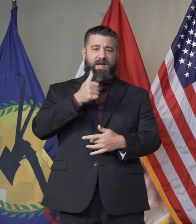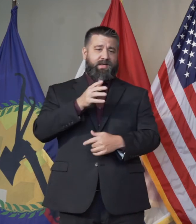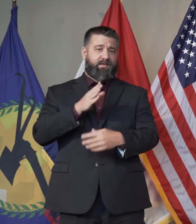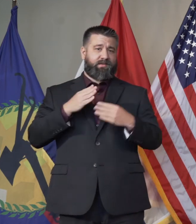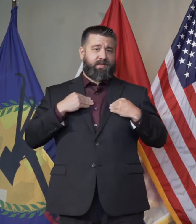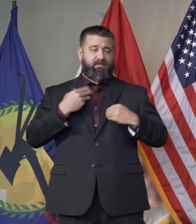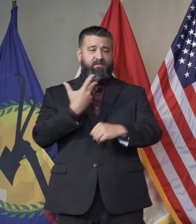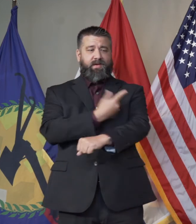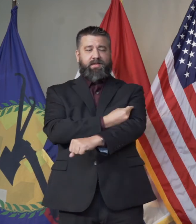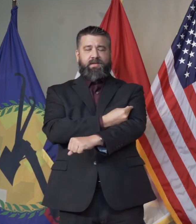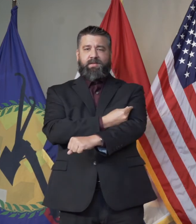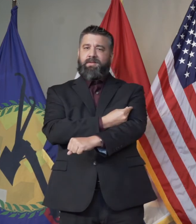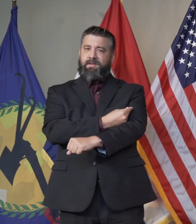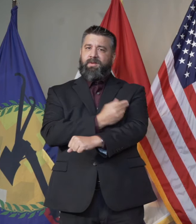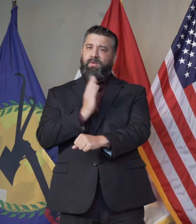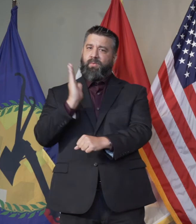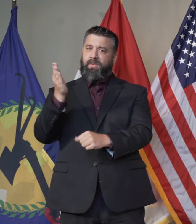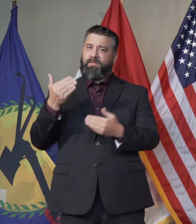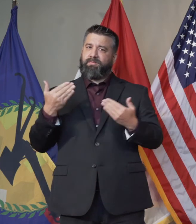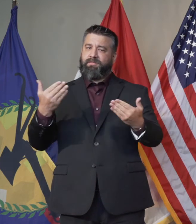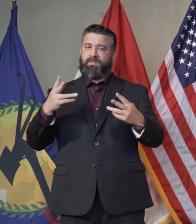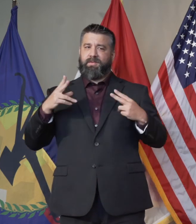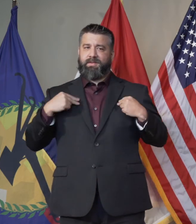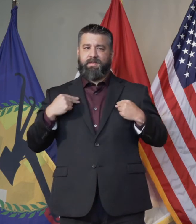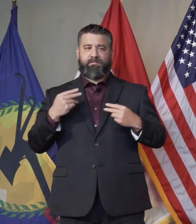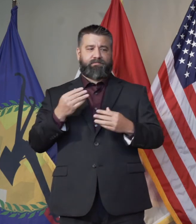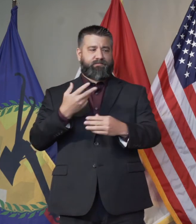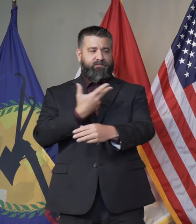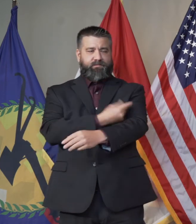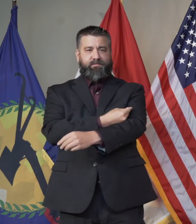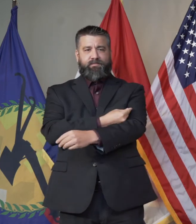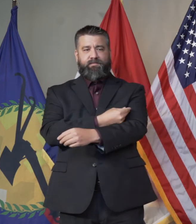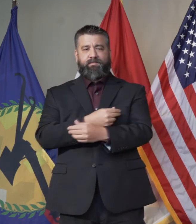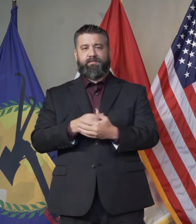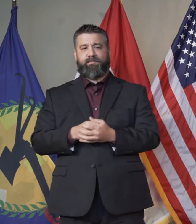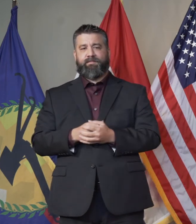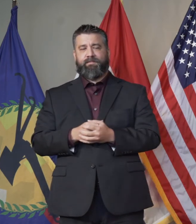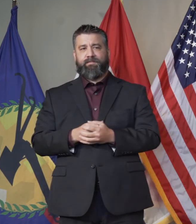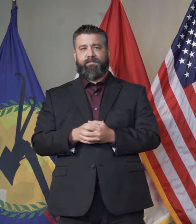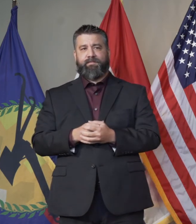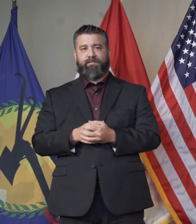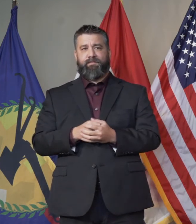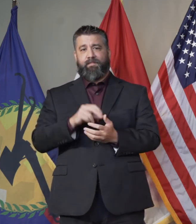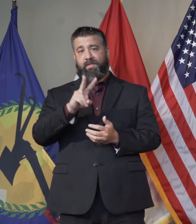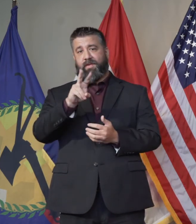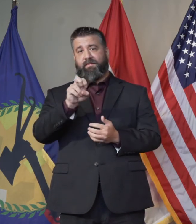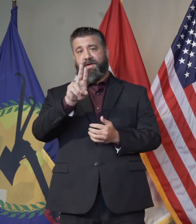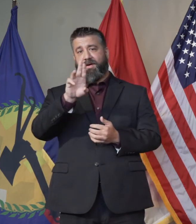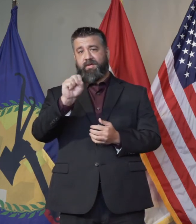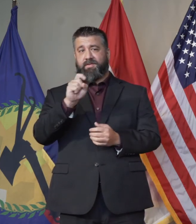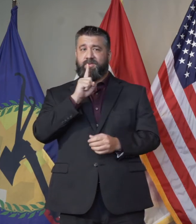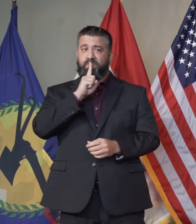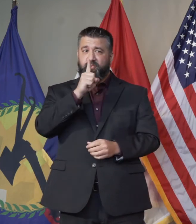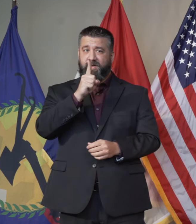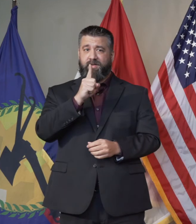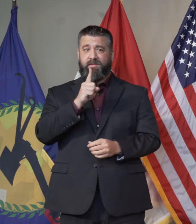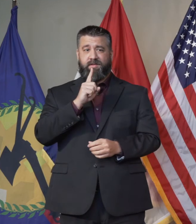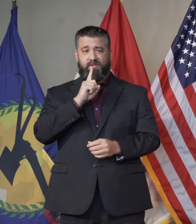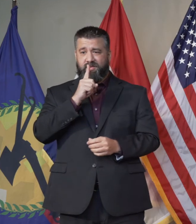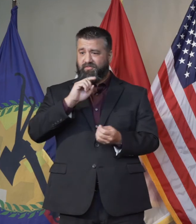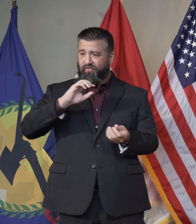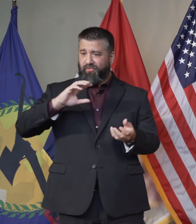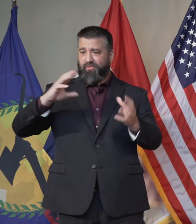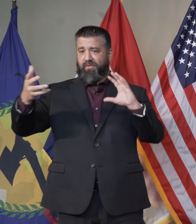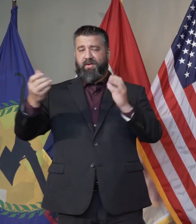a significant portion of our community vaccinated to move forward and to move out of this. This virus is real, it's devastating,